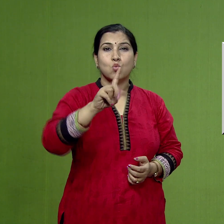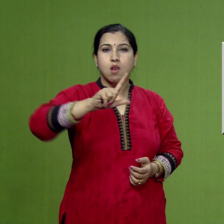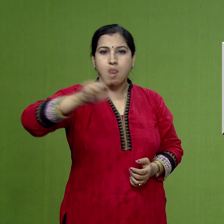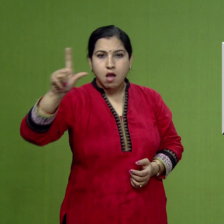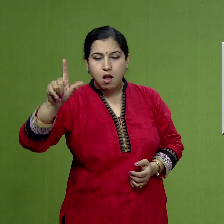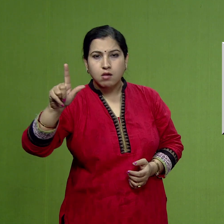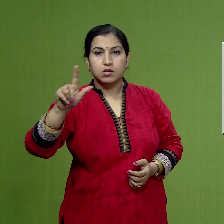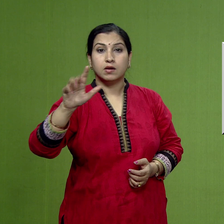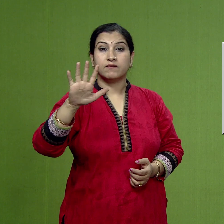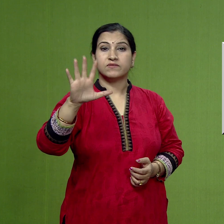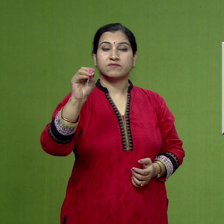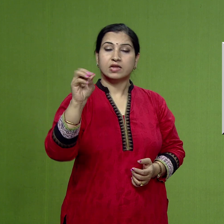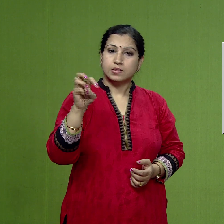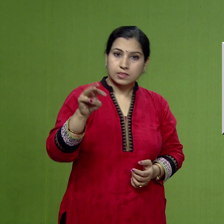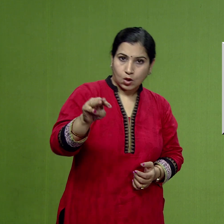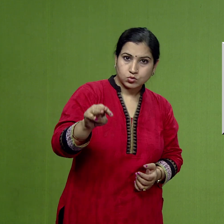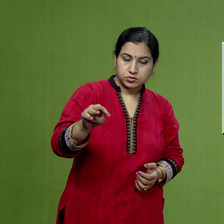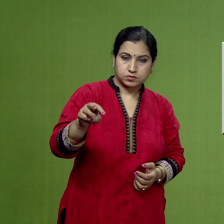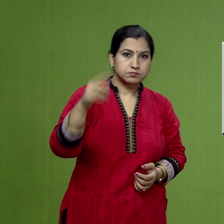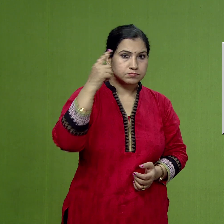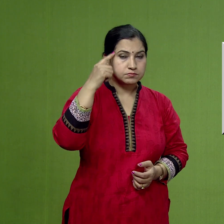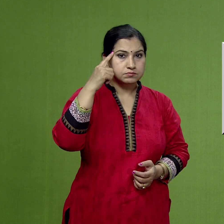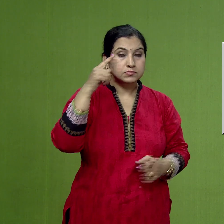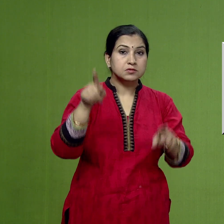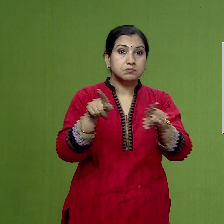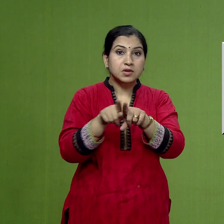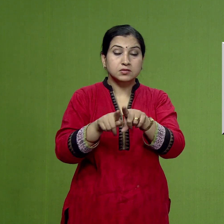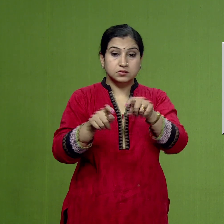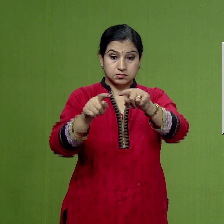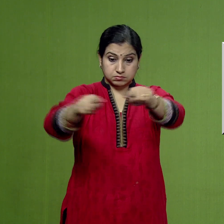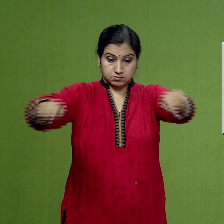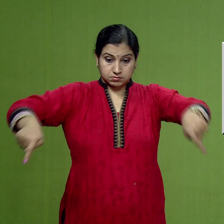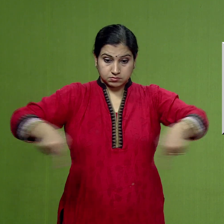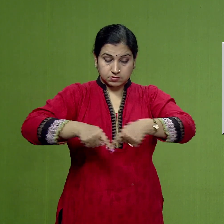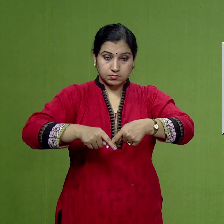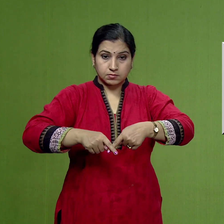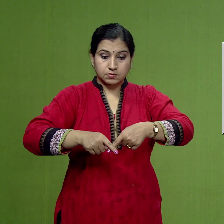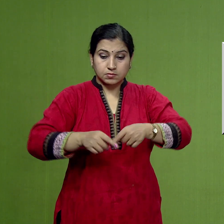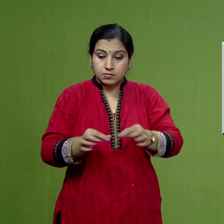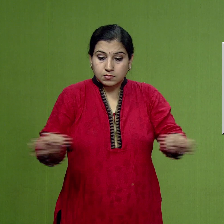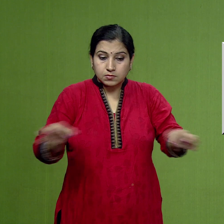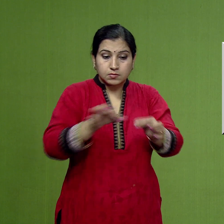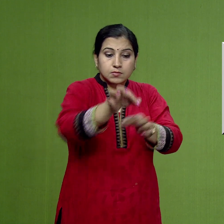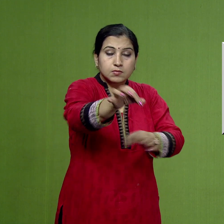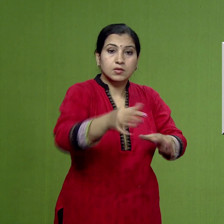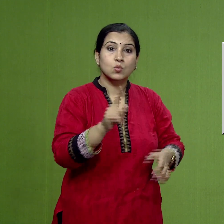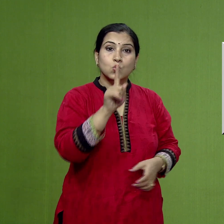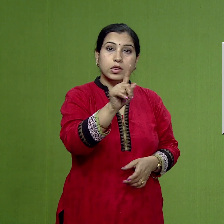2,50,000 and its area is 1,000 square kilometer.